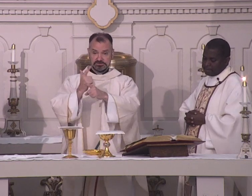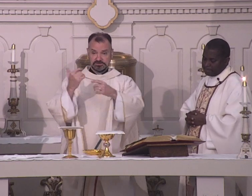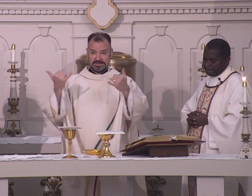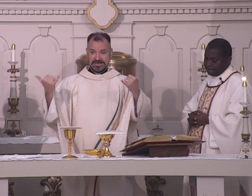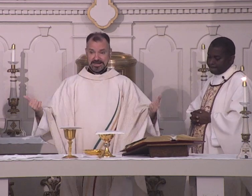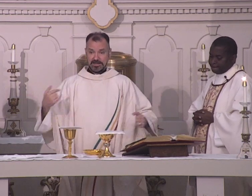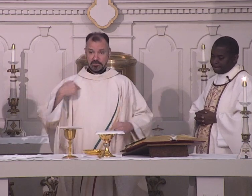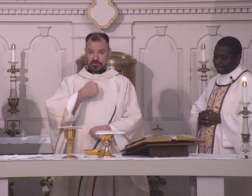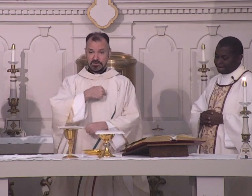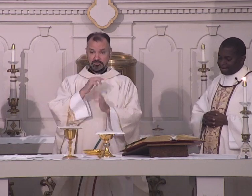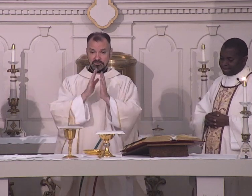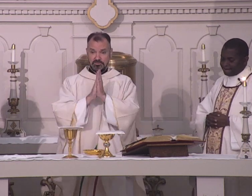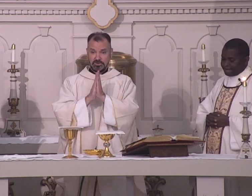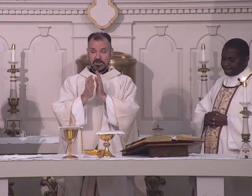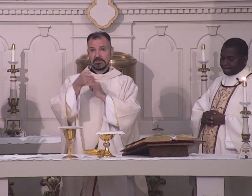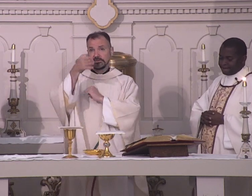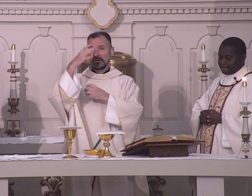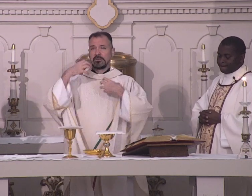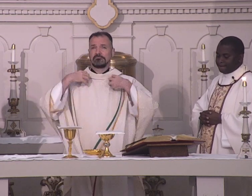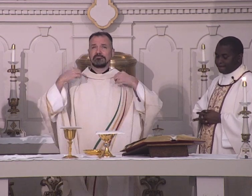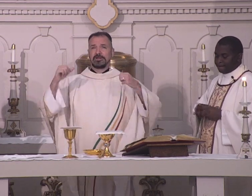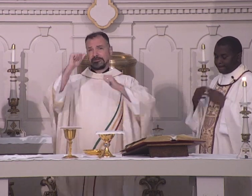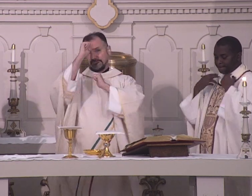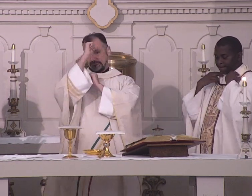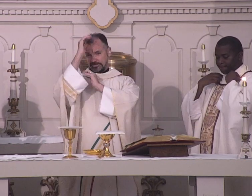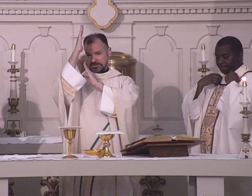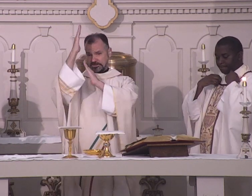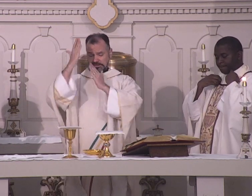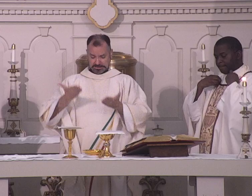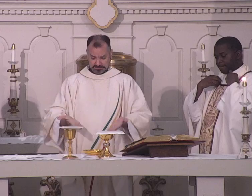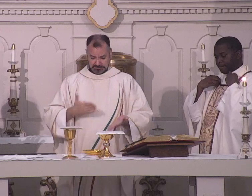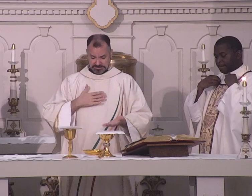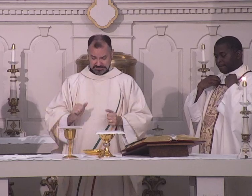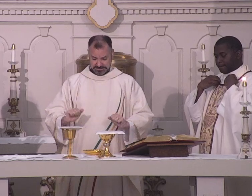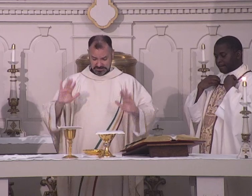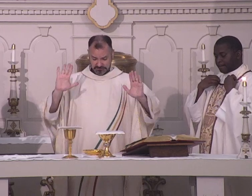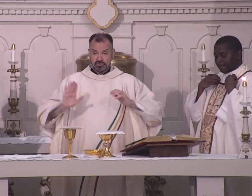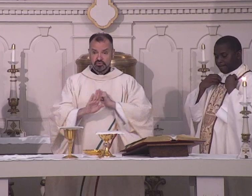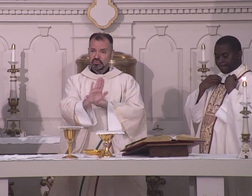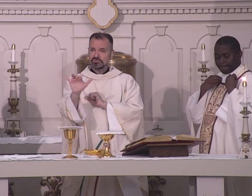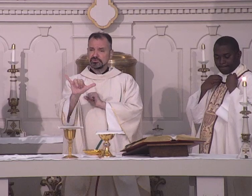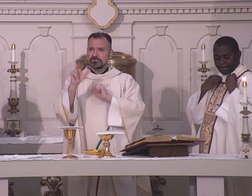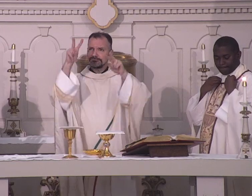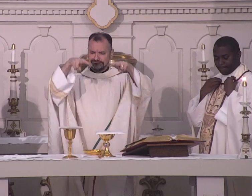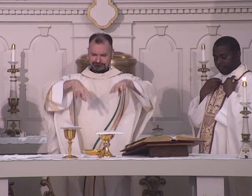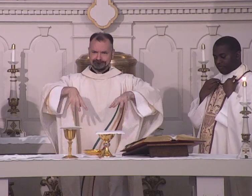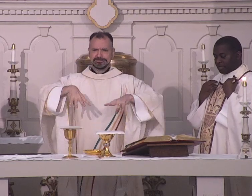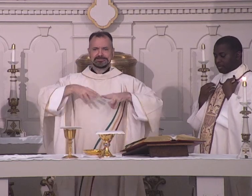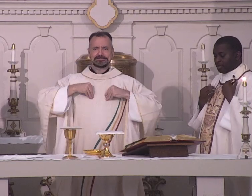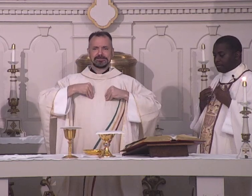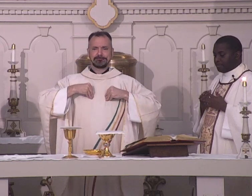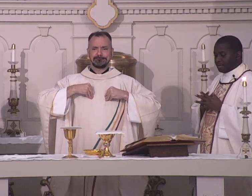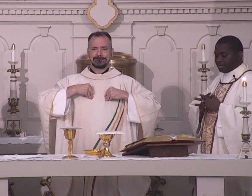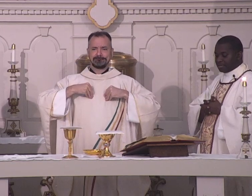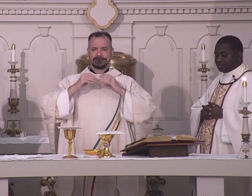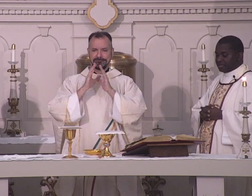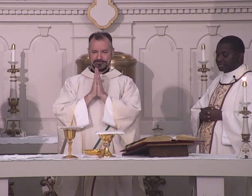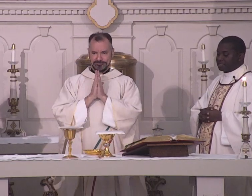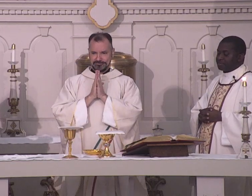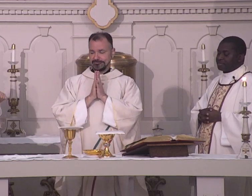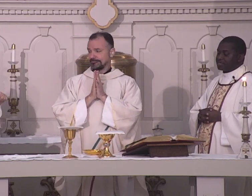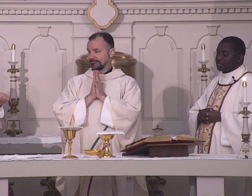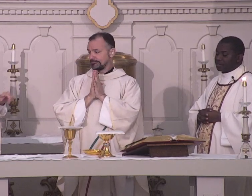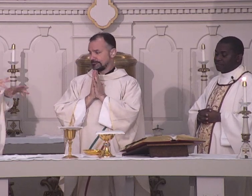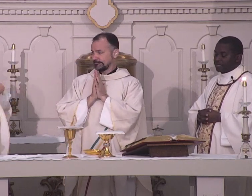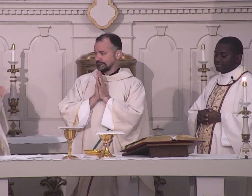Pray, brothers and sisters, that my sacrifice and yours may be acceptable to God, the Almighty Father. May